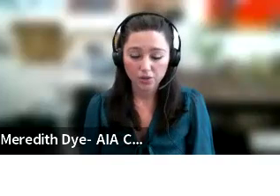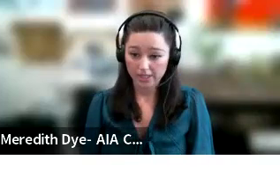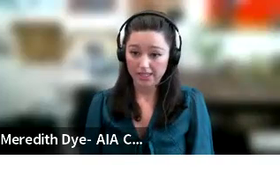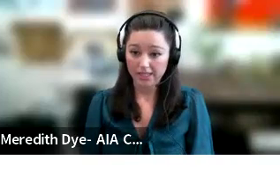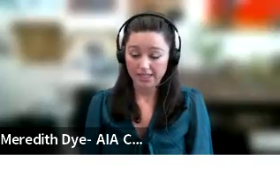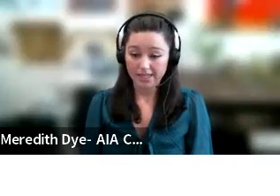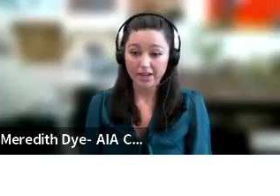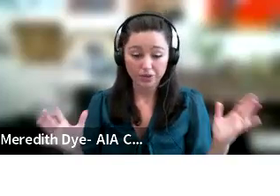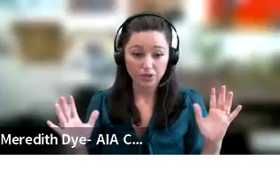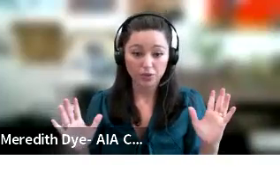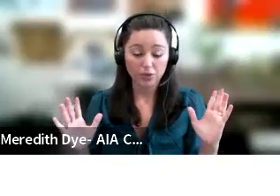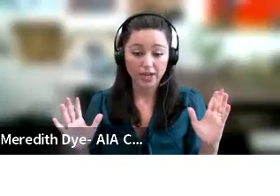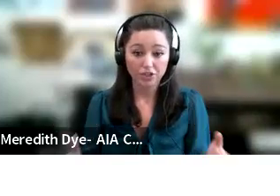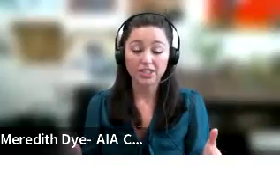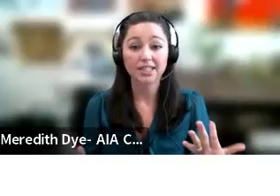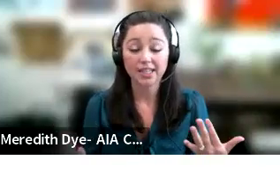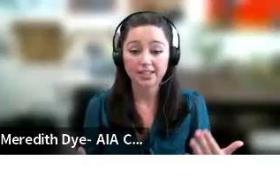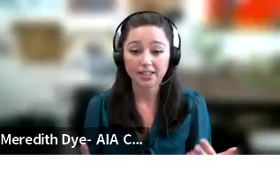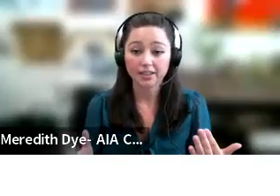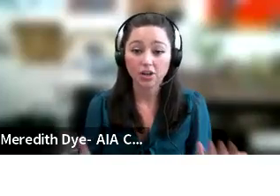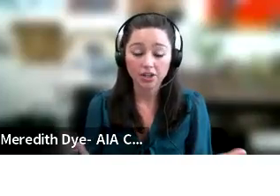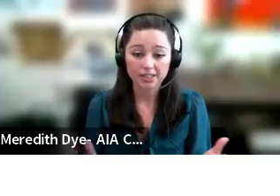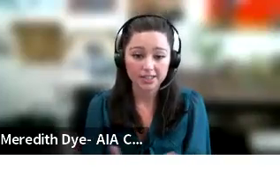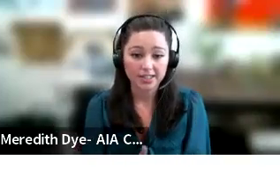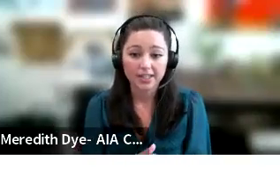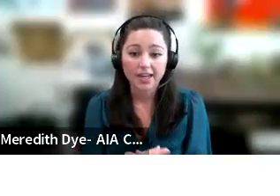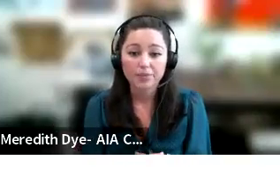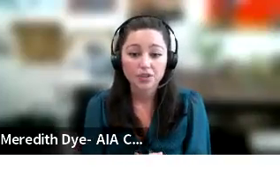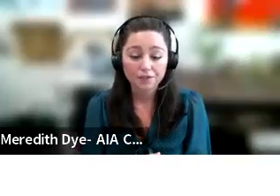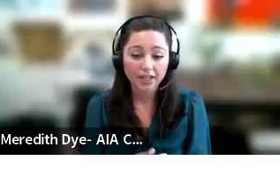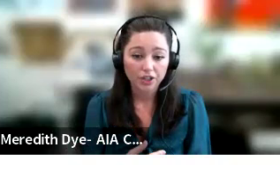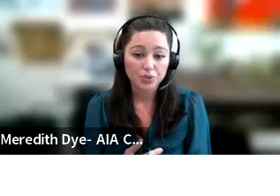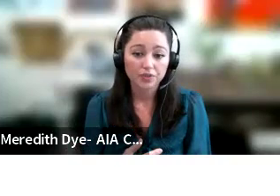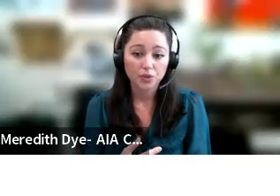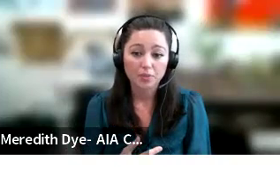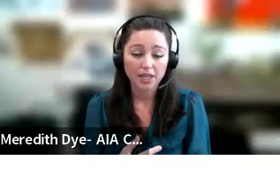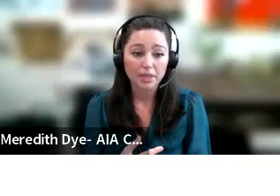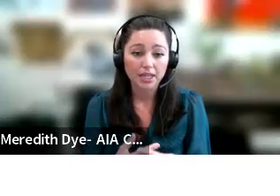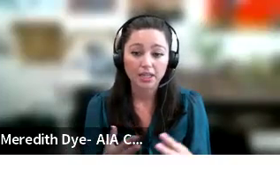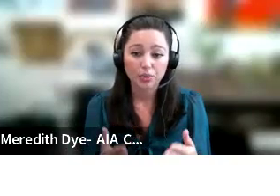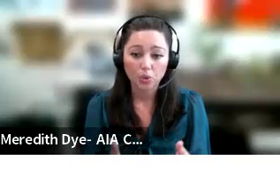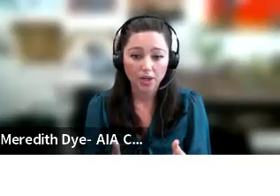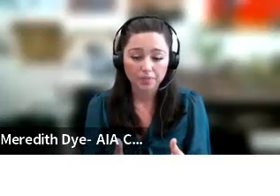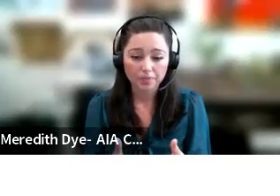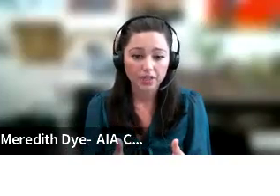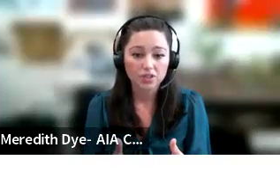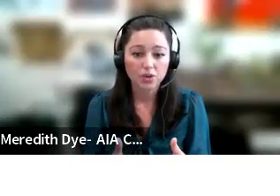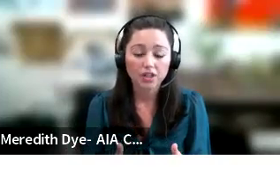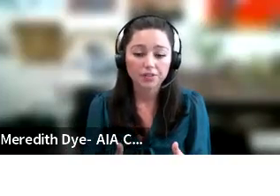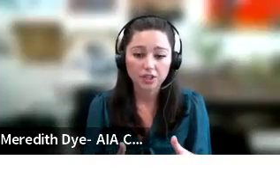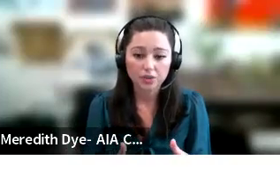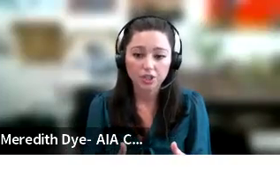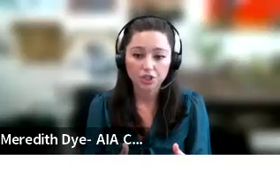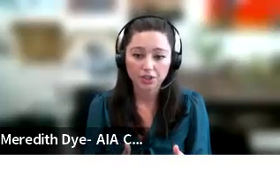Okay, so now to actually selecting artists. So the Fine Arts Review Committee meeting number 1.